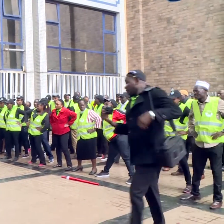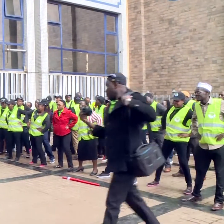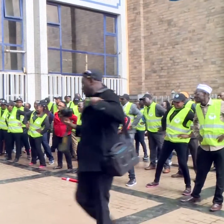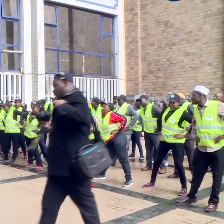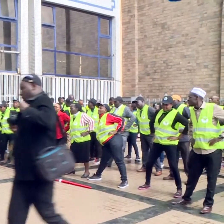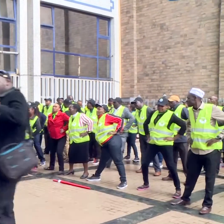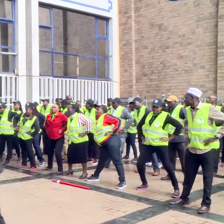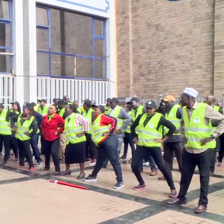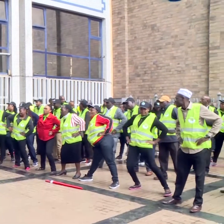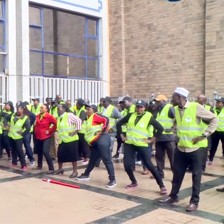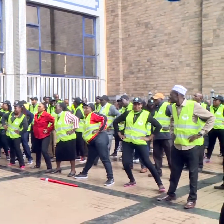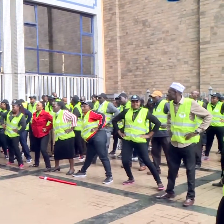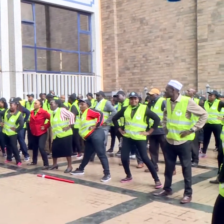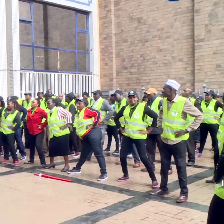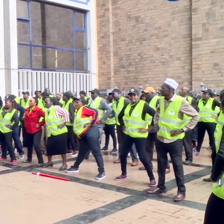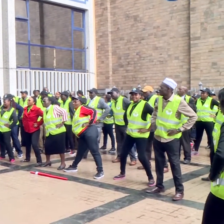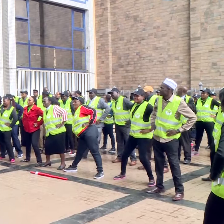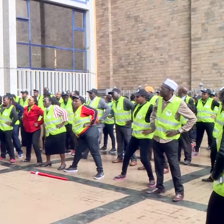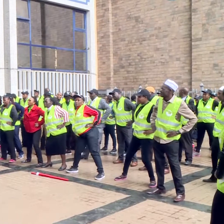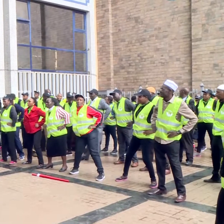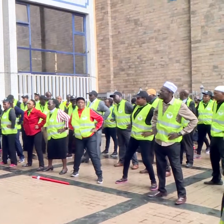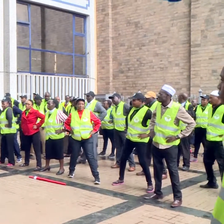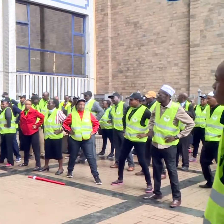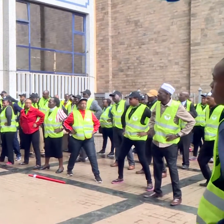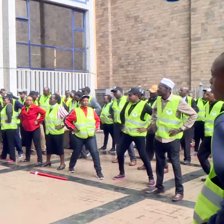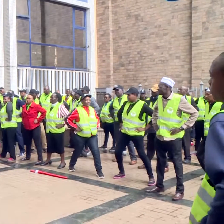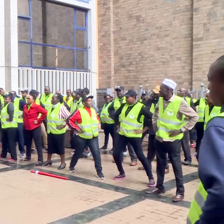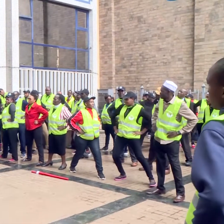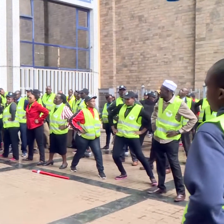Eric Simo, mwambia nipige na hii simu ya Boynet.